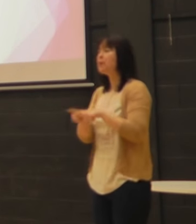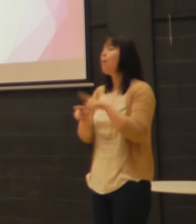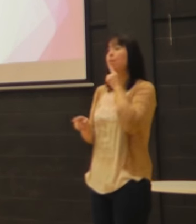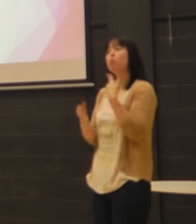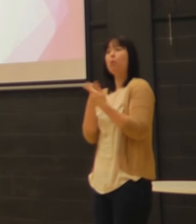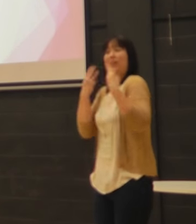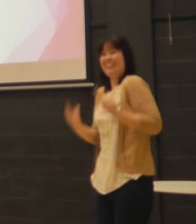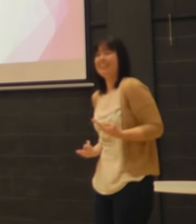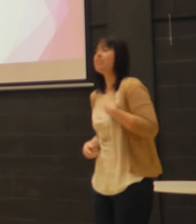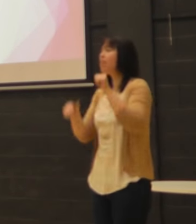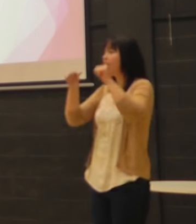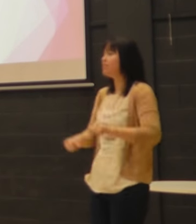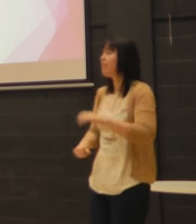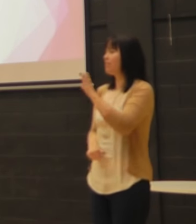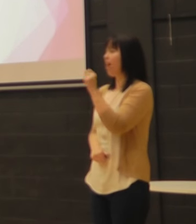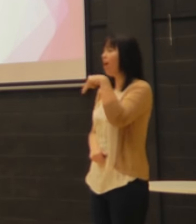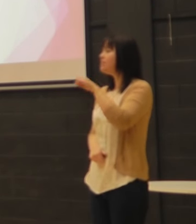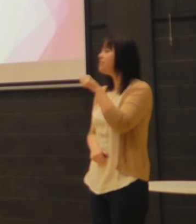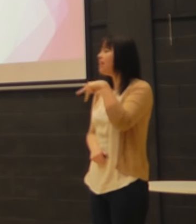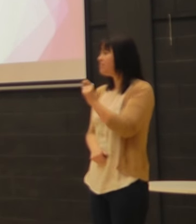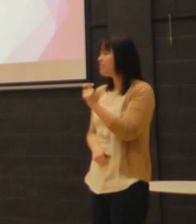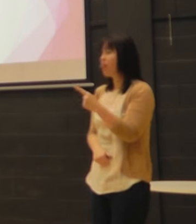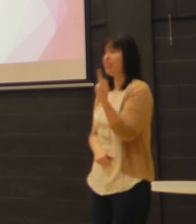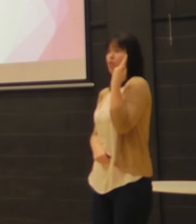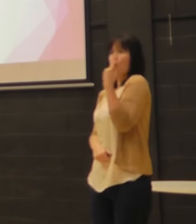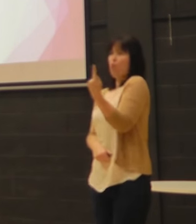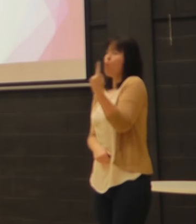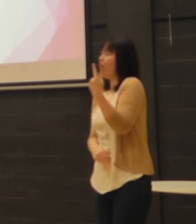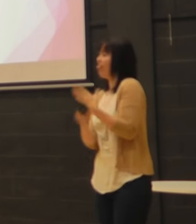consent. Consent is the only restriction